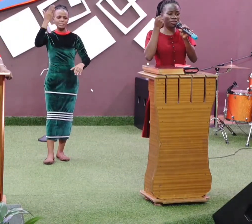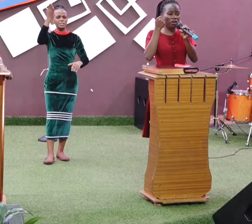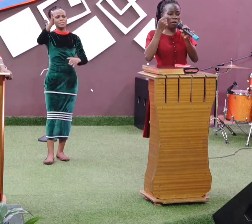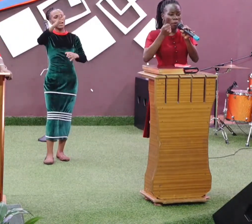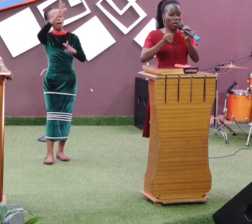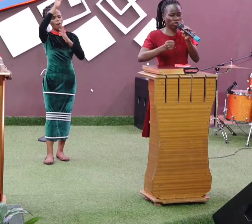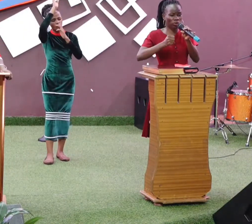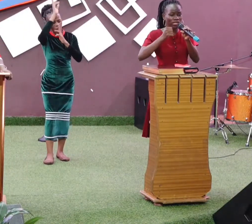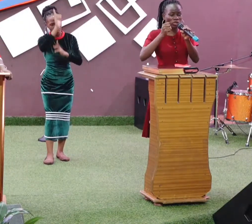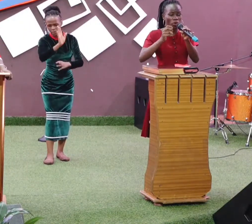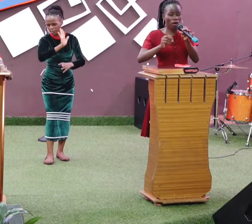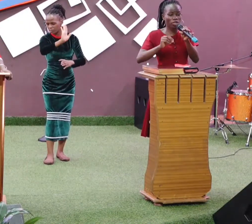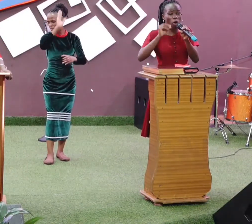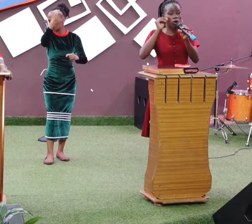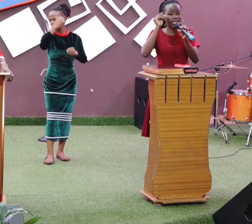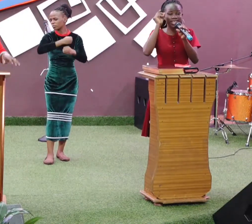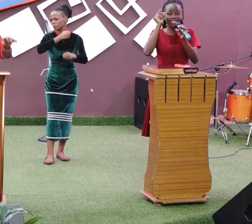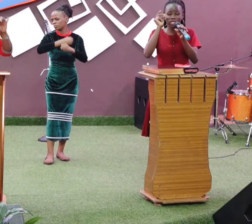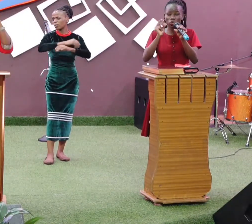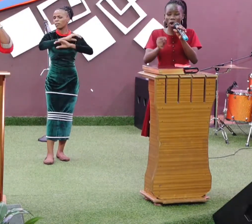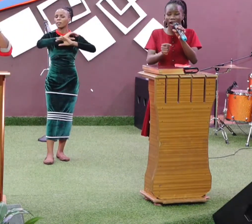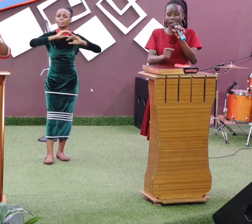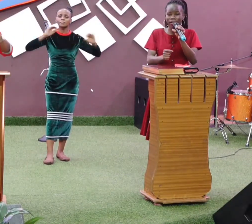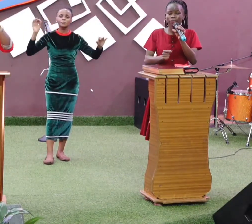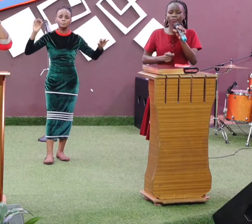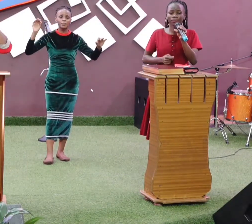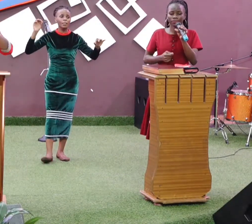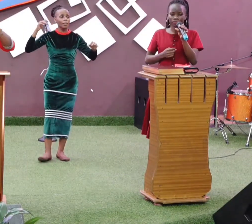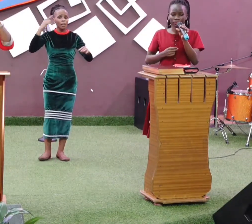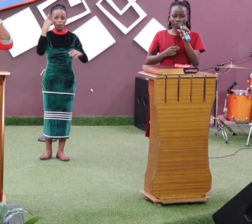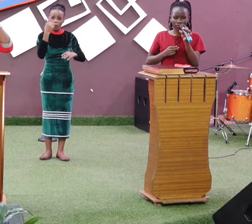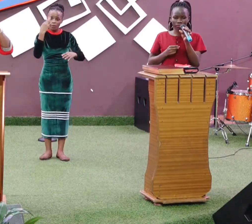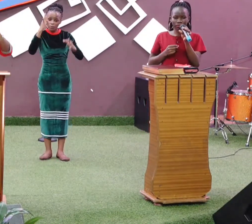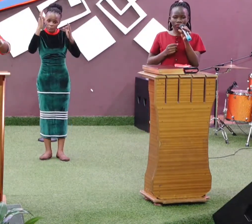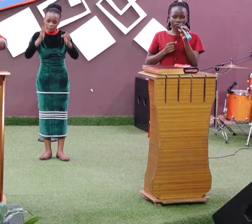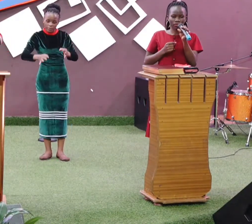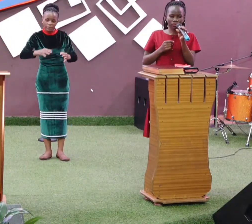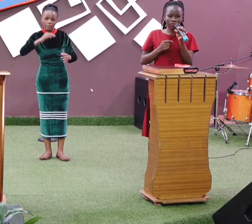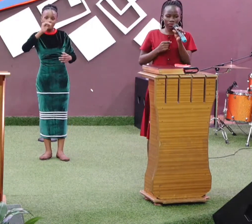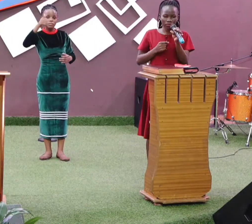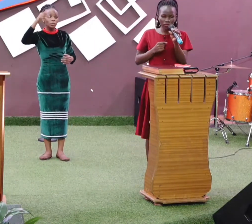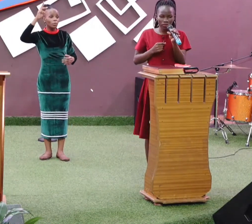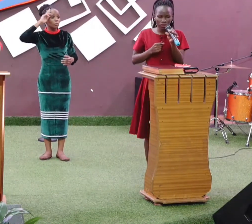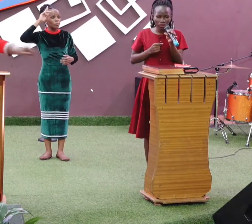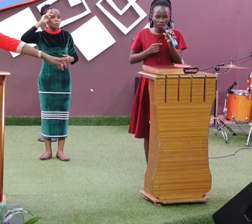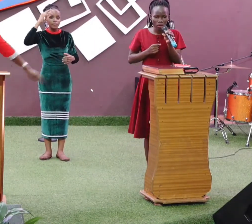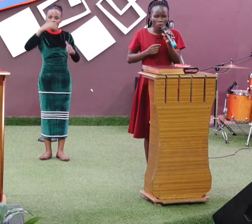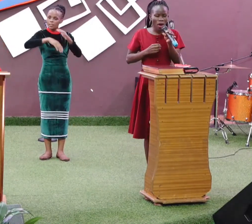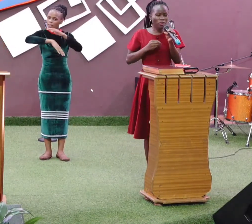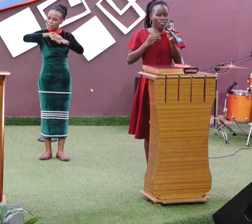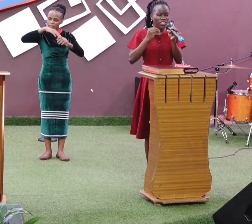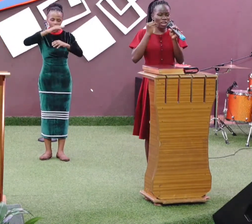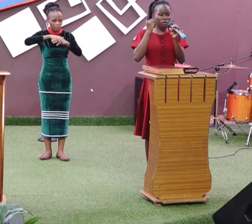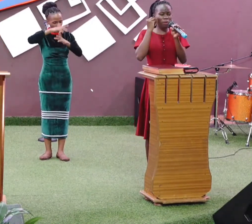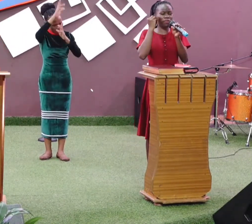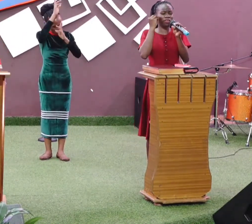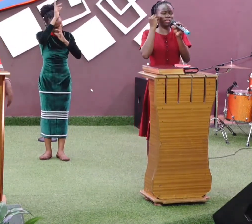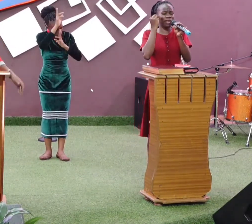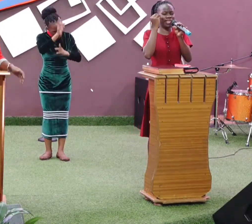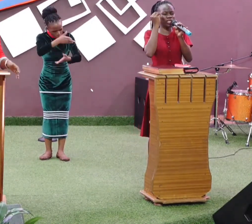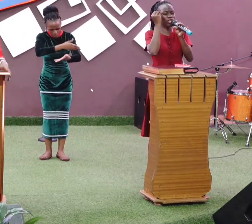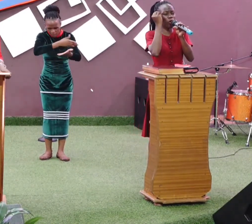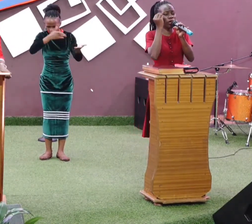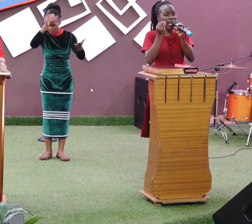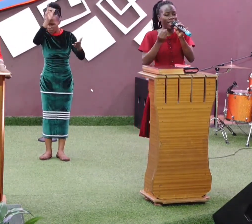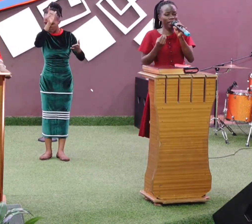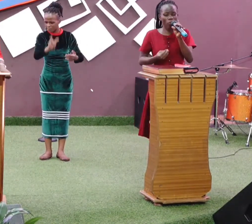you're the most honorable person on this world, your honor doesn't work. Ebimu kubyanzijukira kwa aba basajja tebalina gwe bawachitibwa. One of the things I remember about